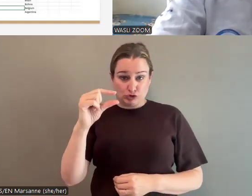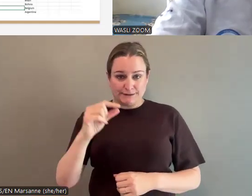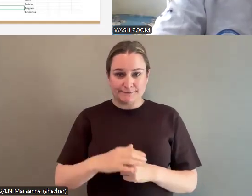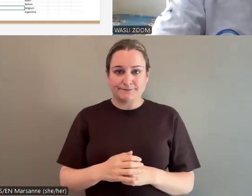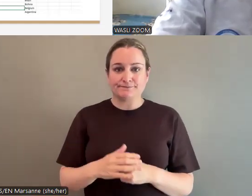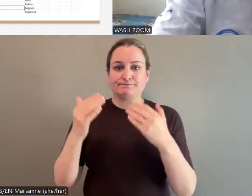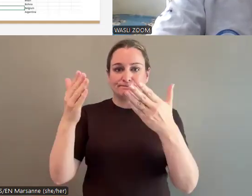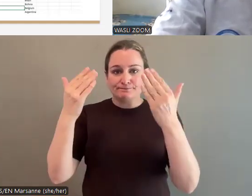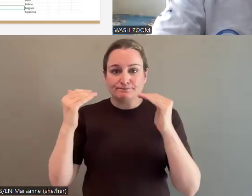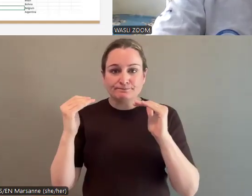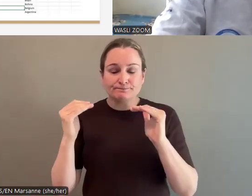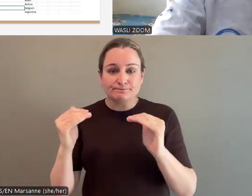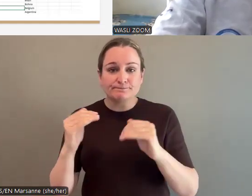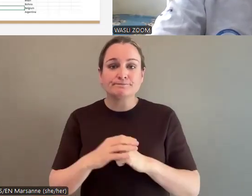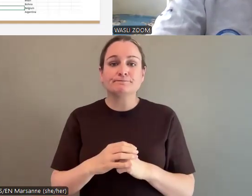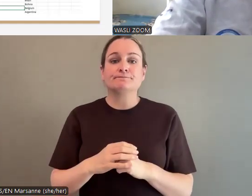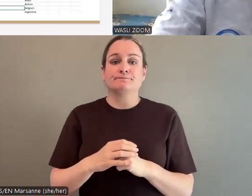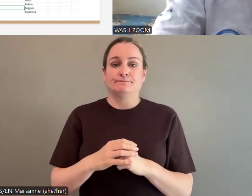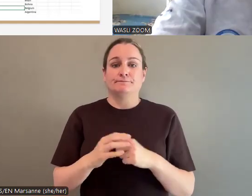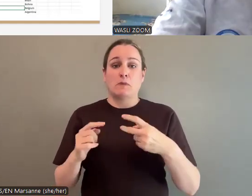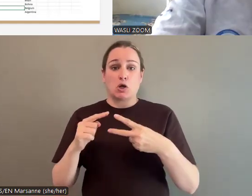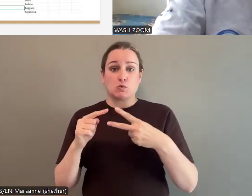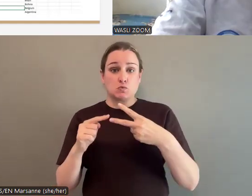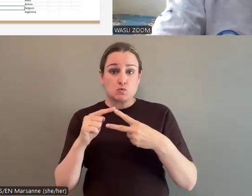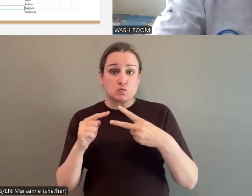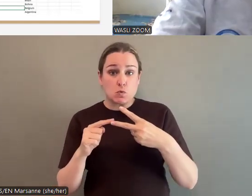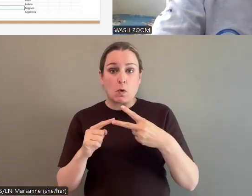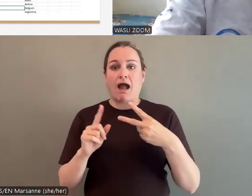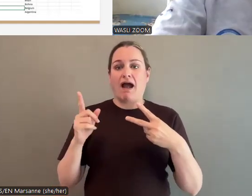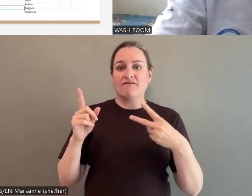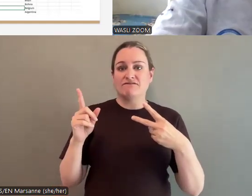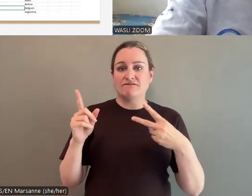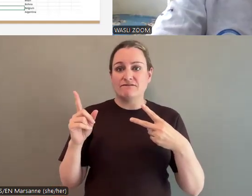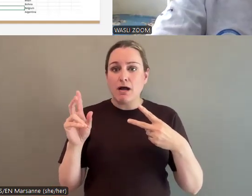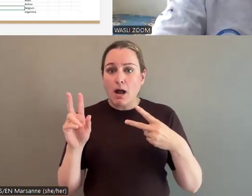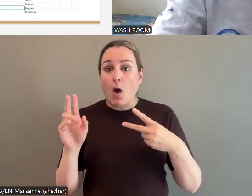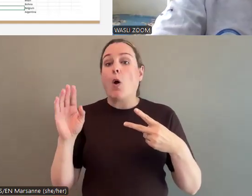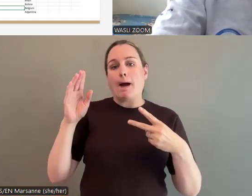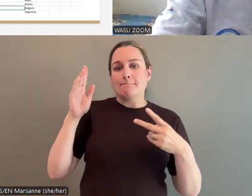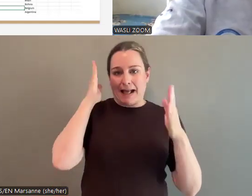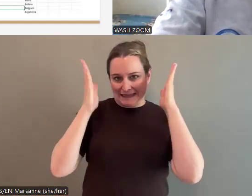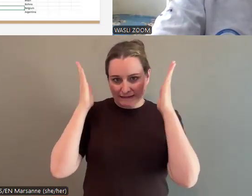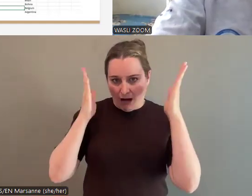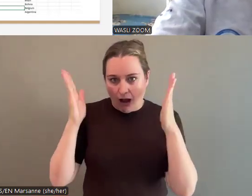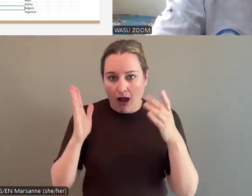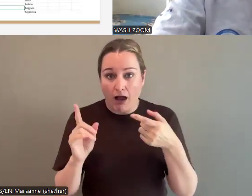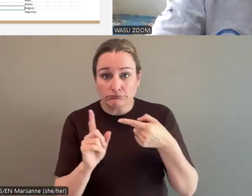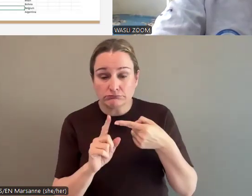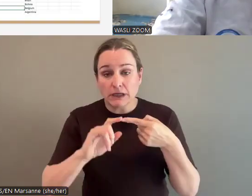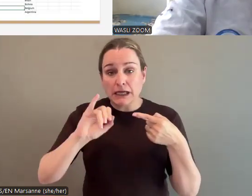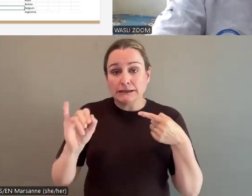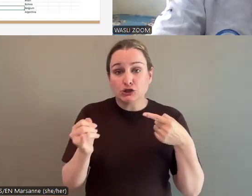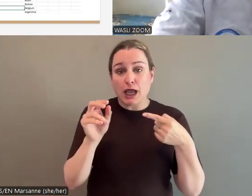have 2 associations from Malaysia. One is Malaysian Sign Language Interpreters